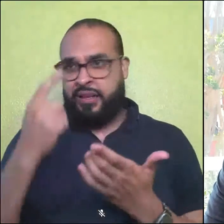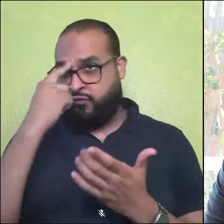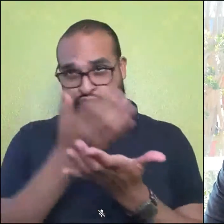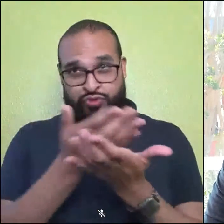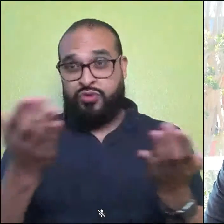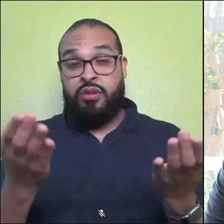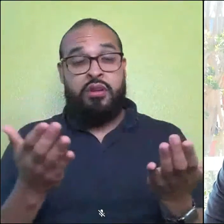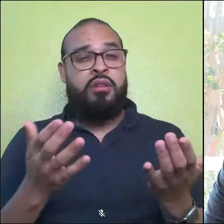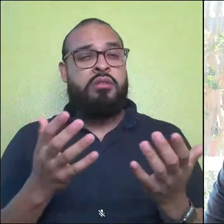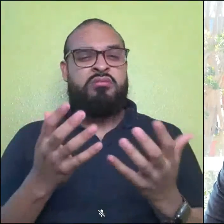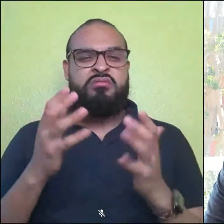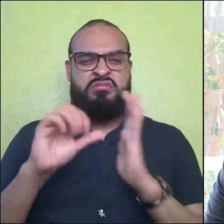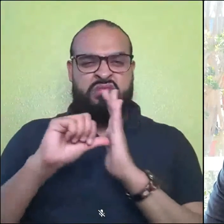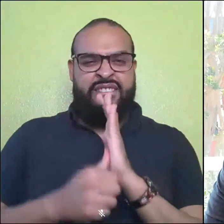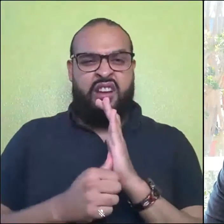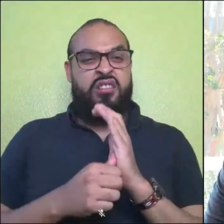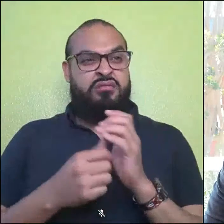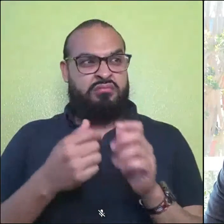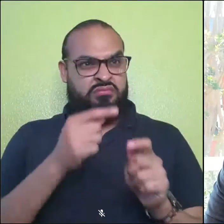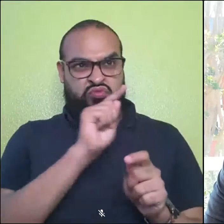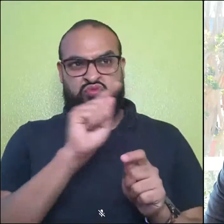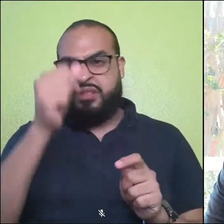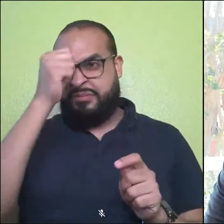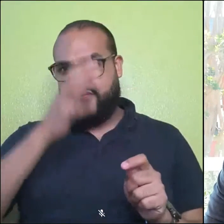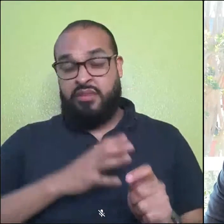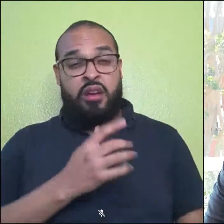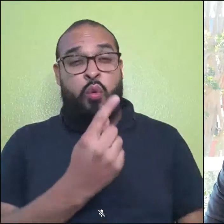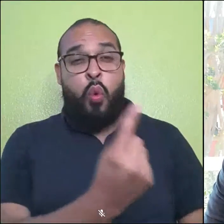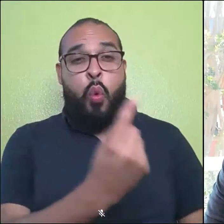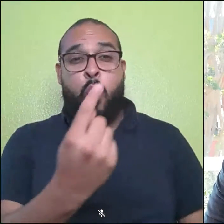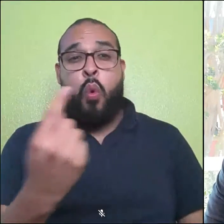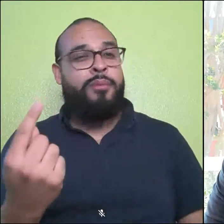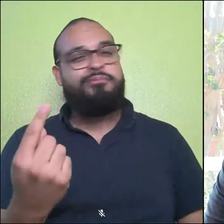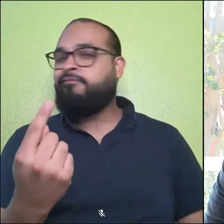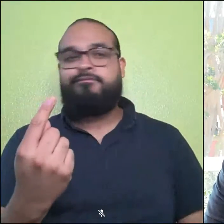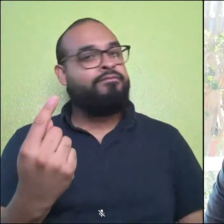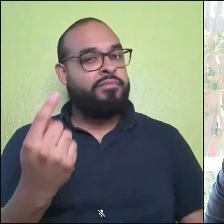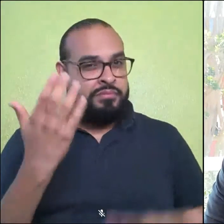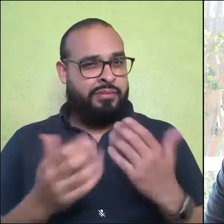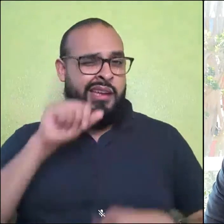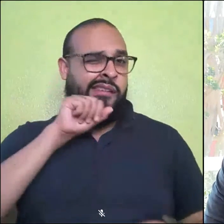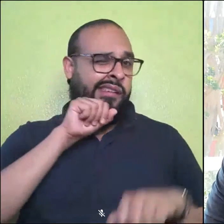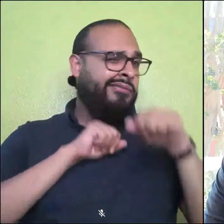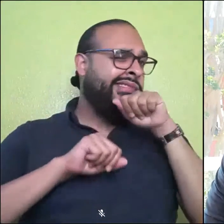alone. You may be going through some of the most challenging mental health times, but you are not alone.